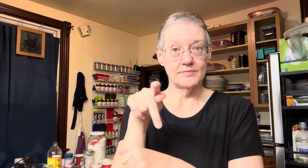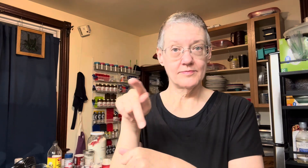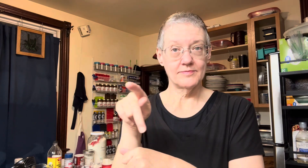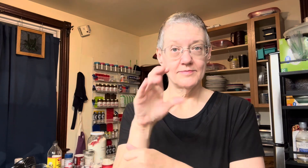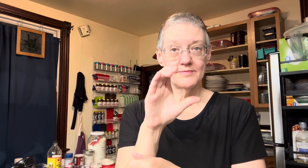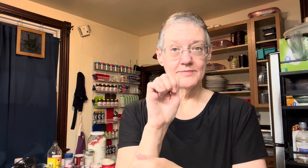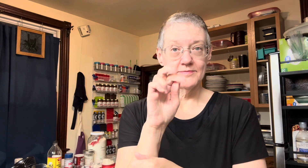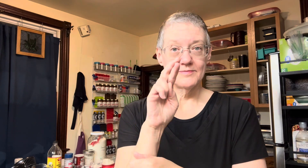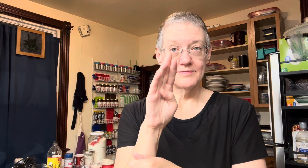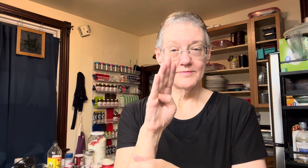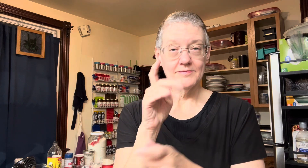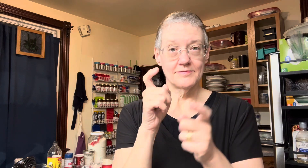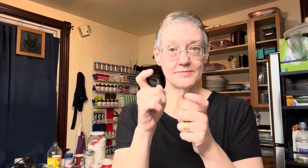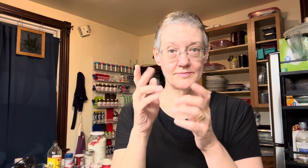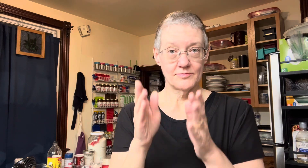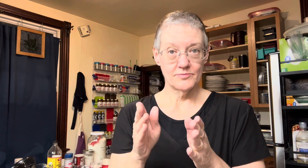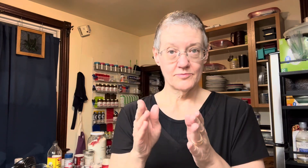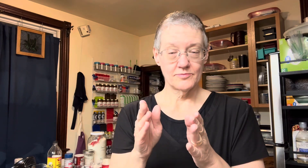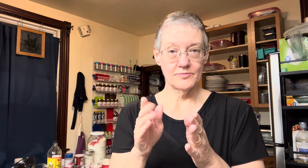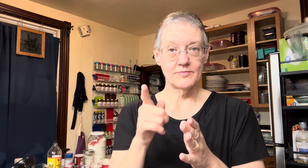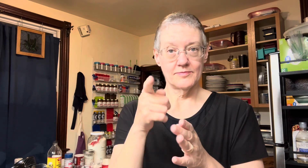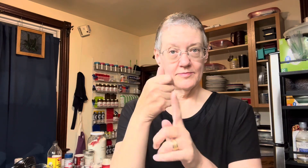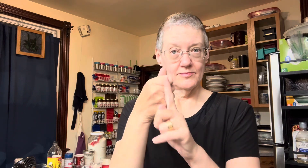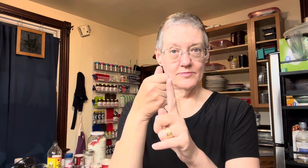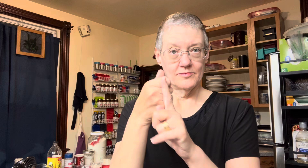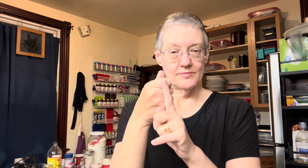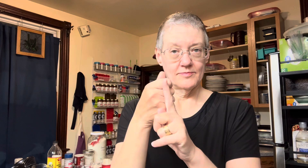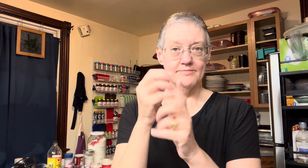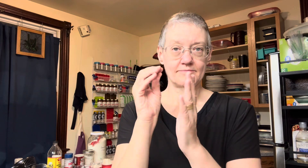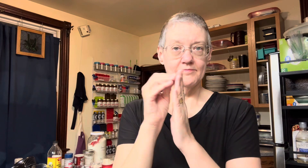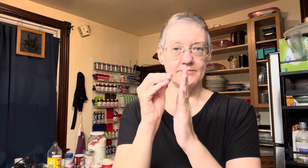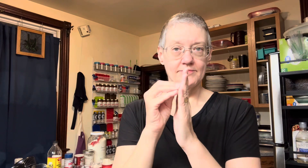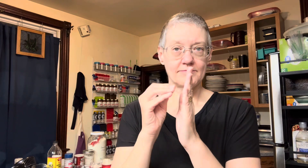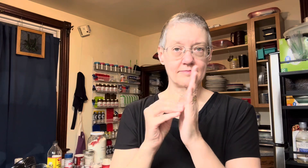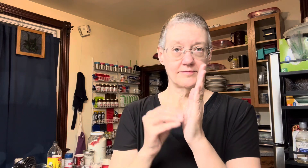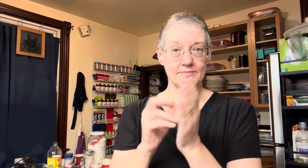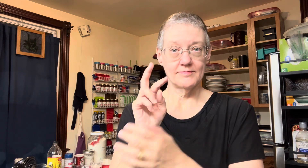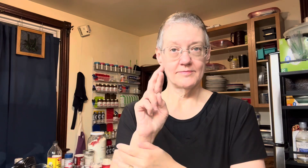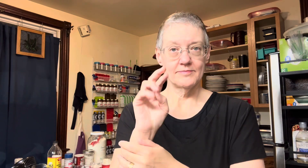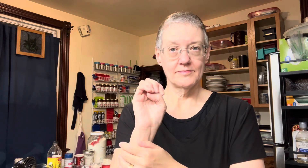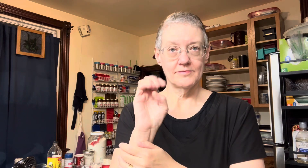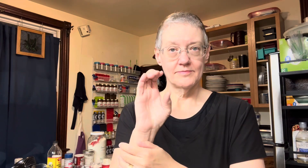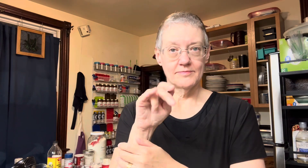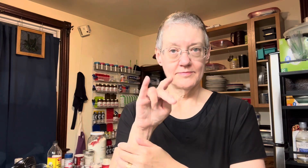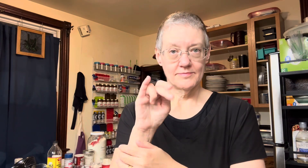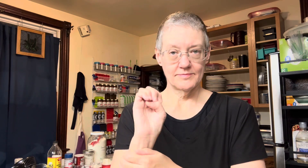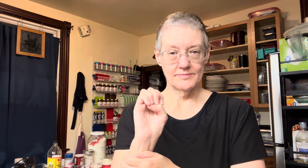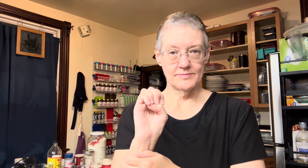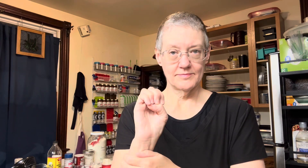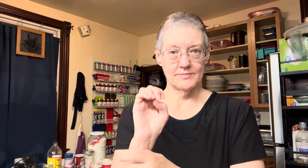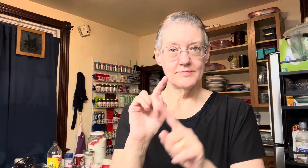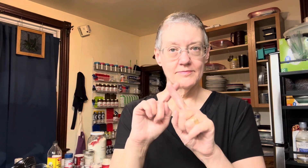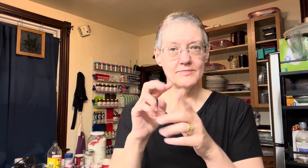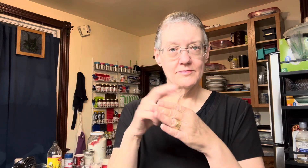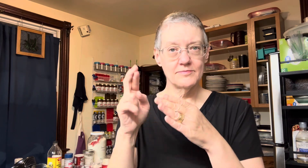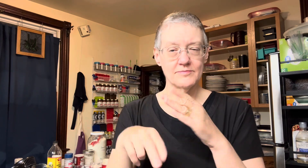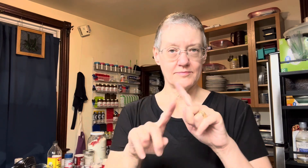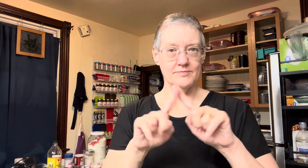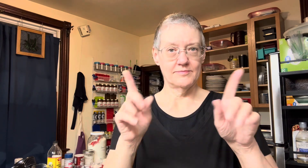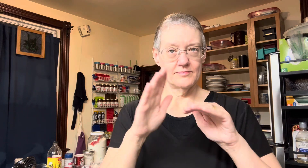So if you're using a nutrition app like we use Carb Manager to enter your recipes and figure out your net carbs, and